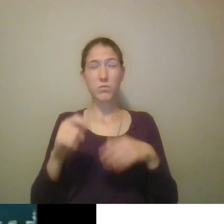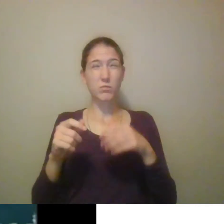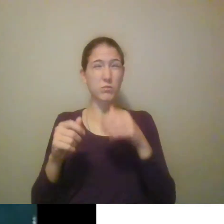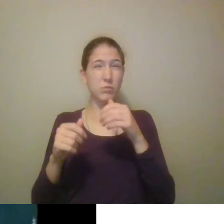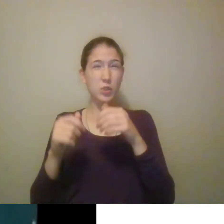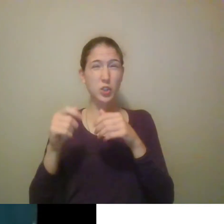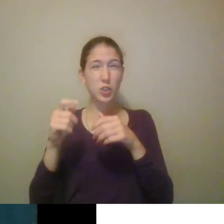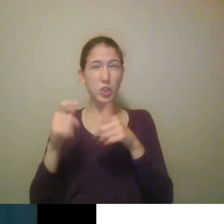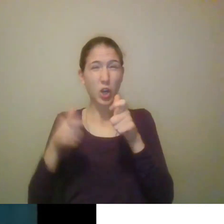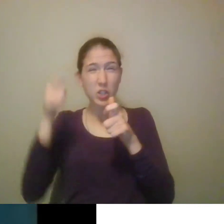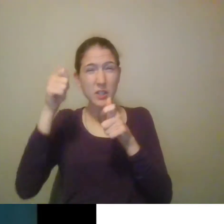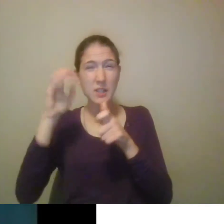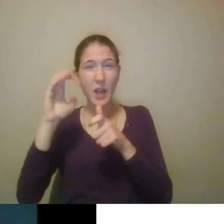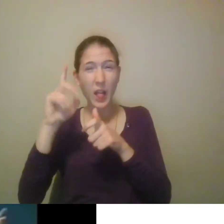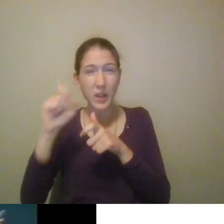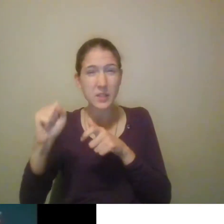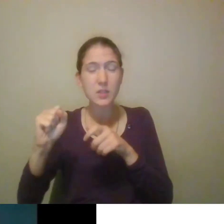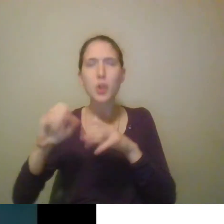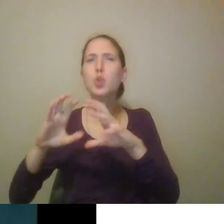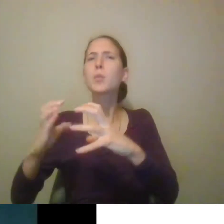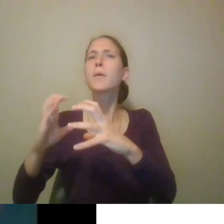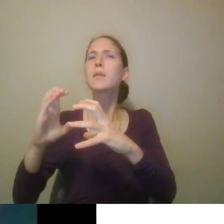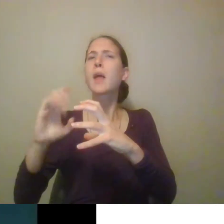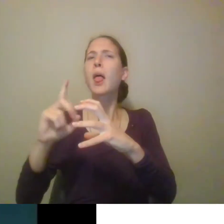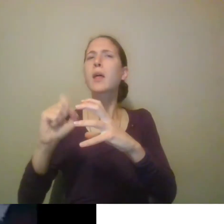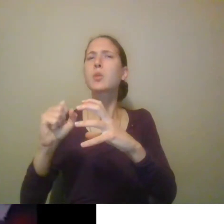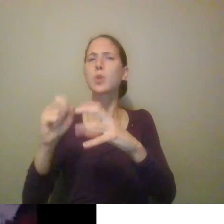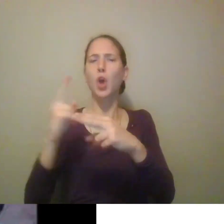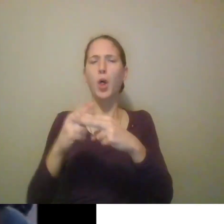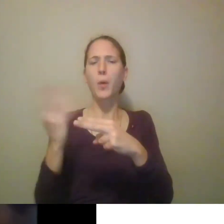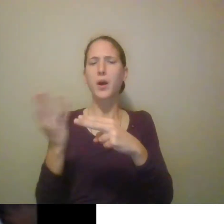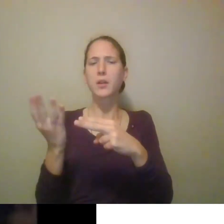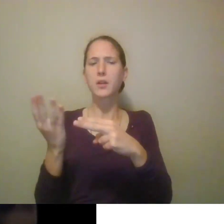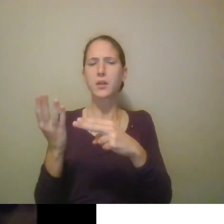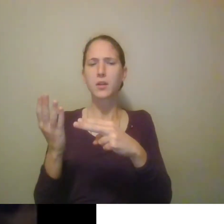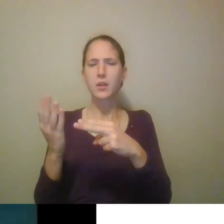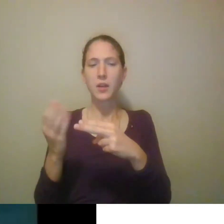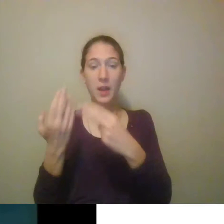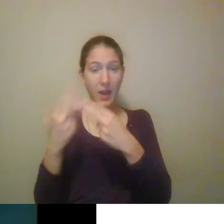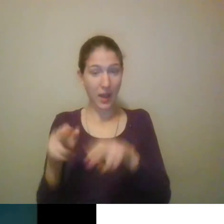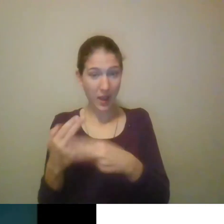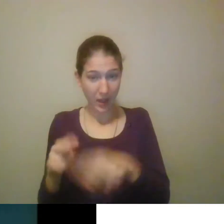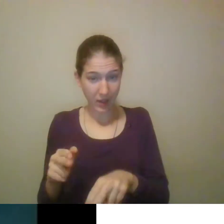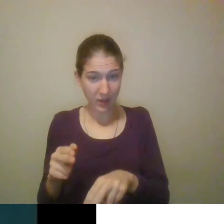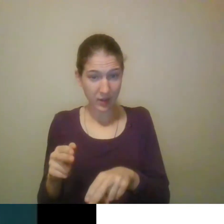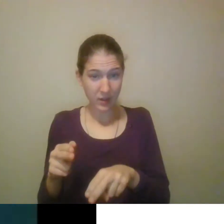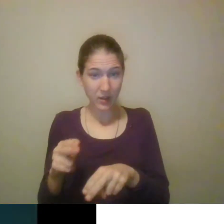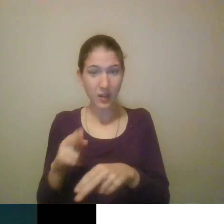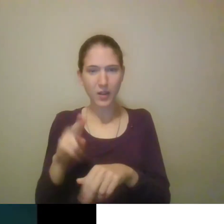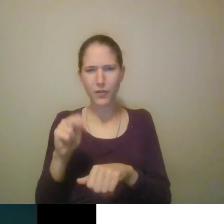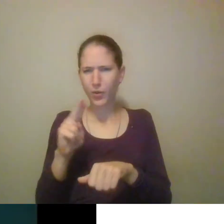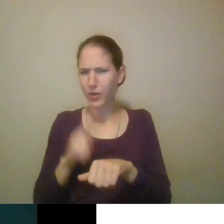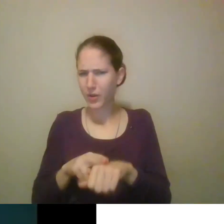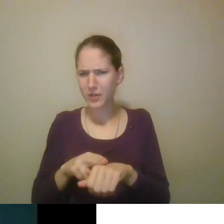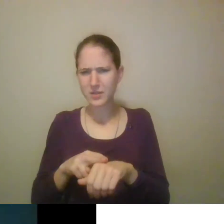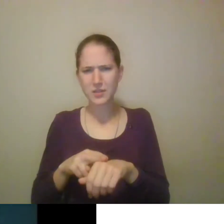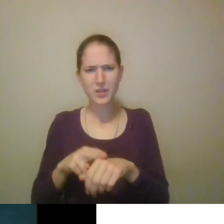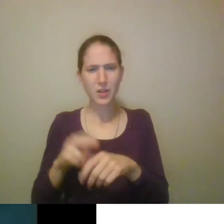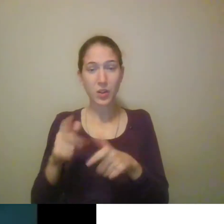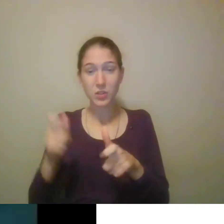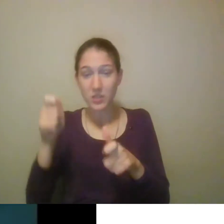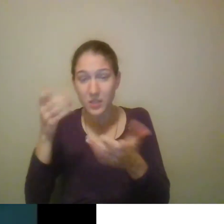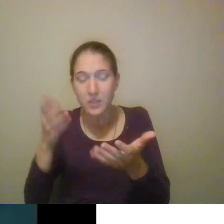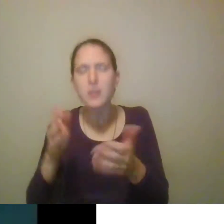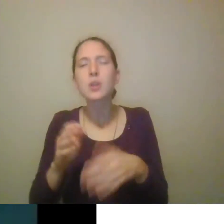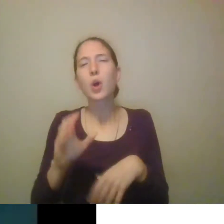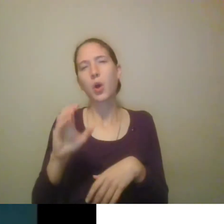group of cells called what? What group, Duncan? Eggs, and the largest of those is, of course, Duncan? The ostrich